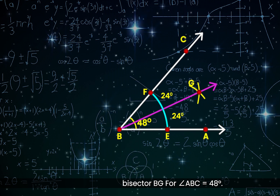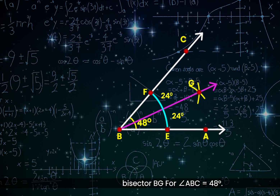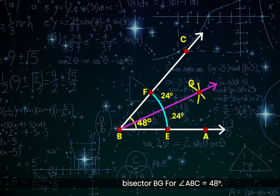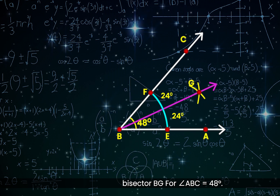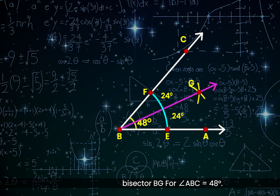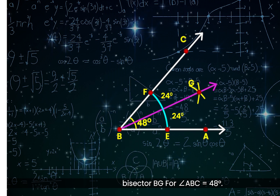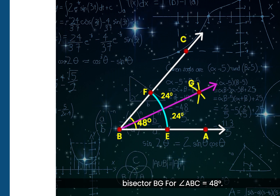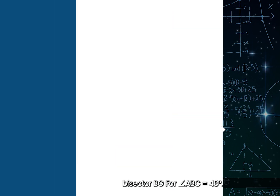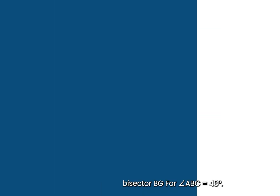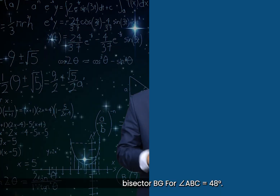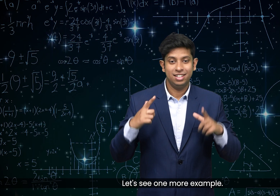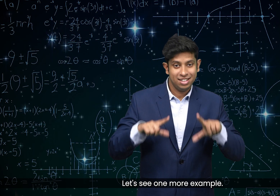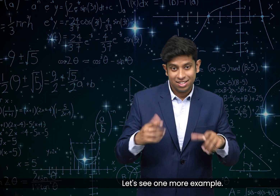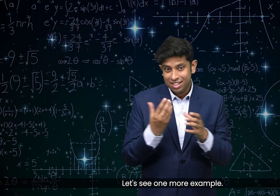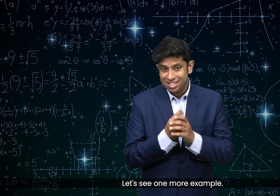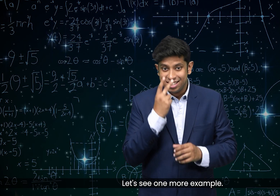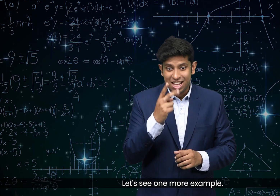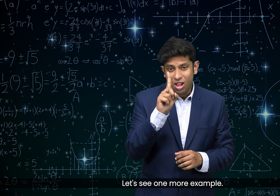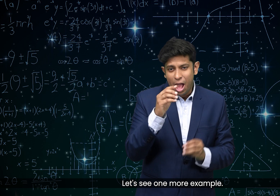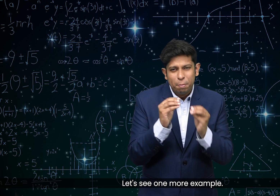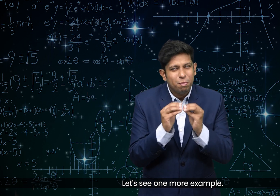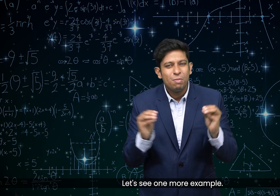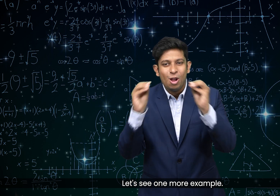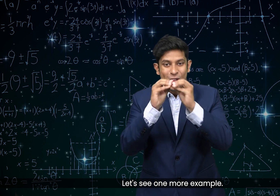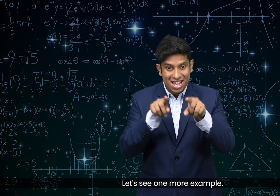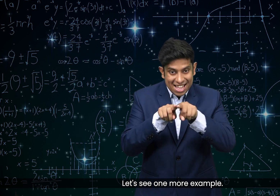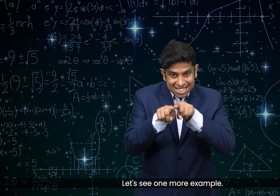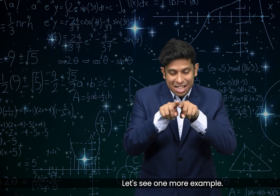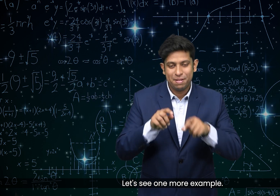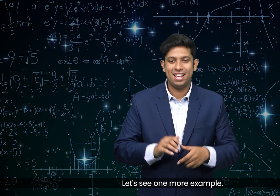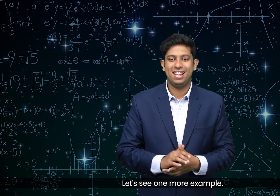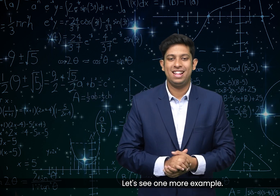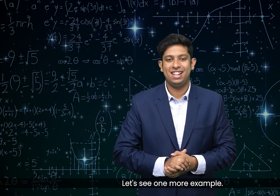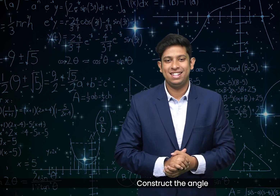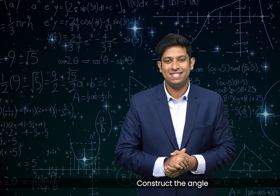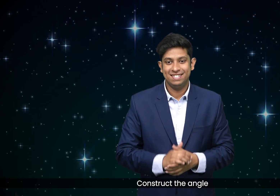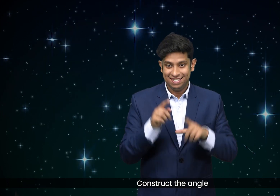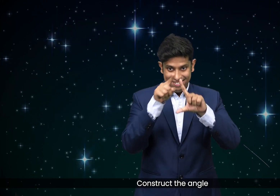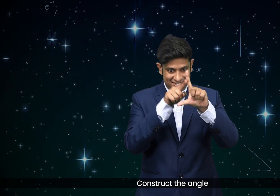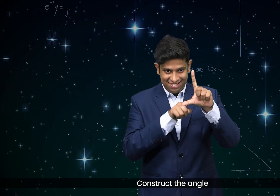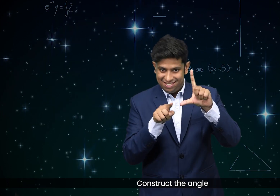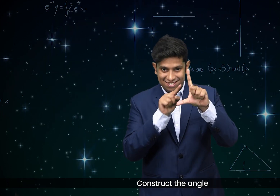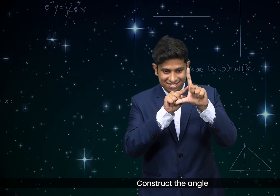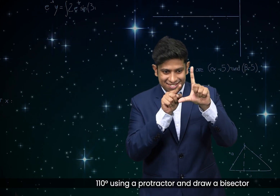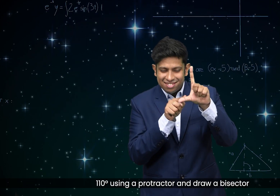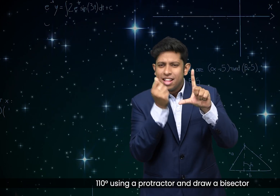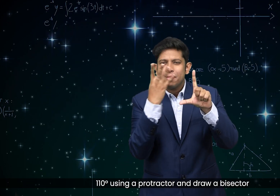Let us see one more example. Construct the angle 110